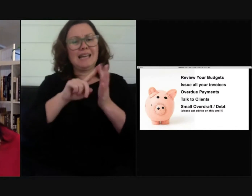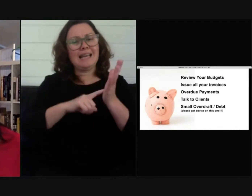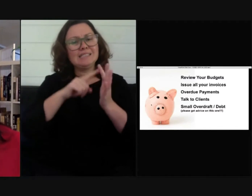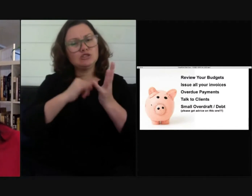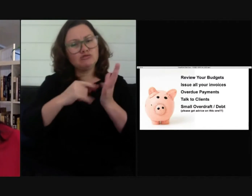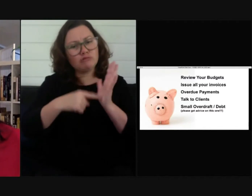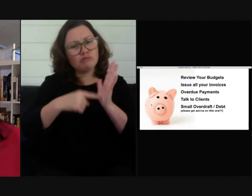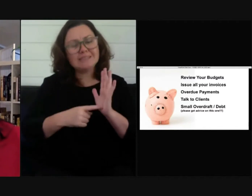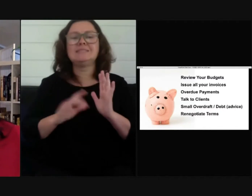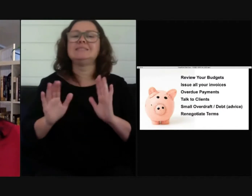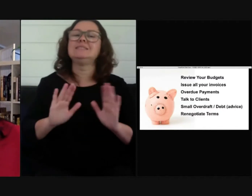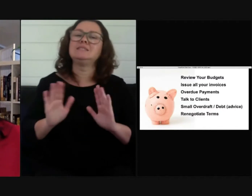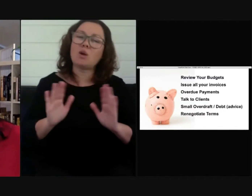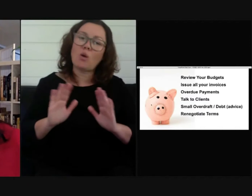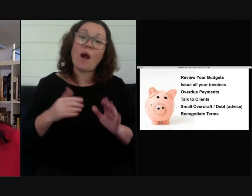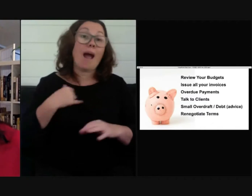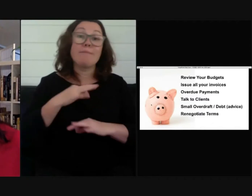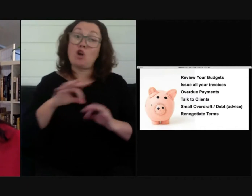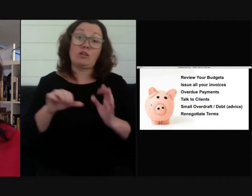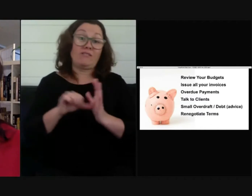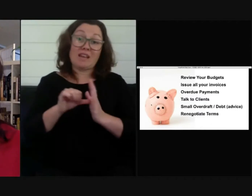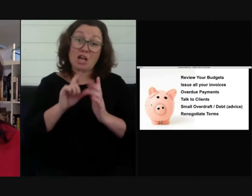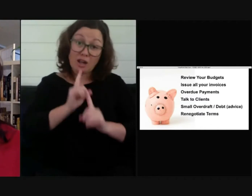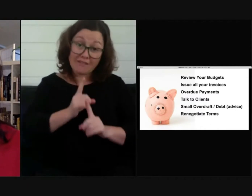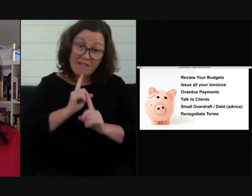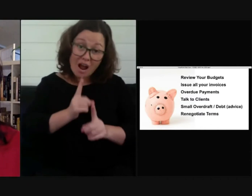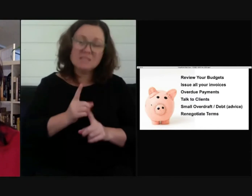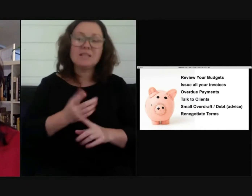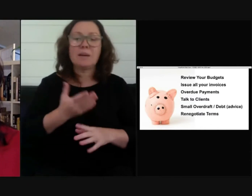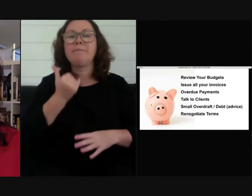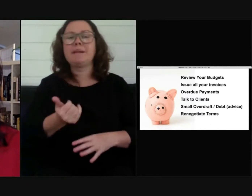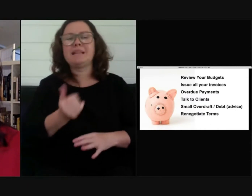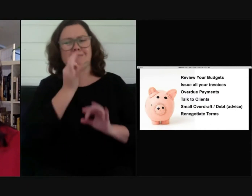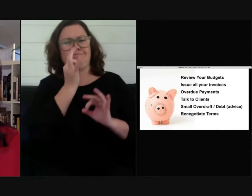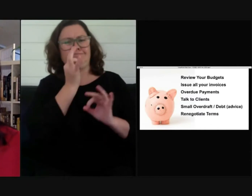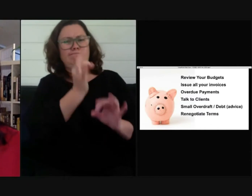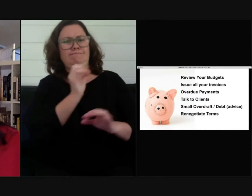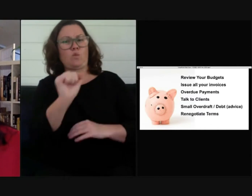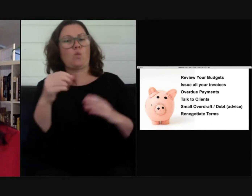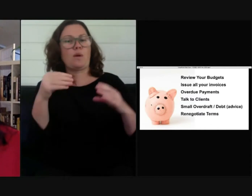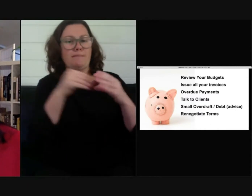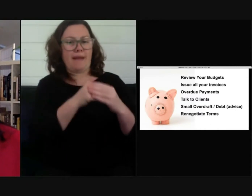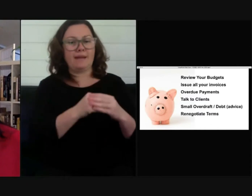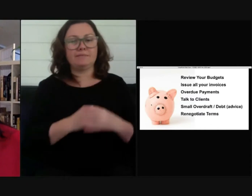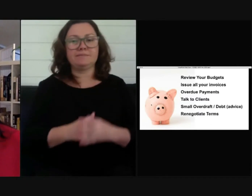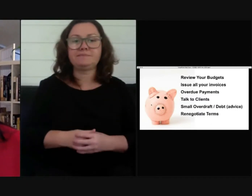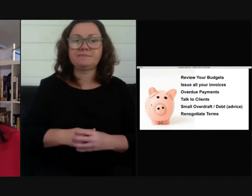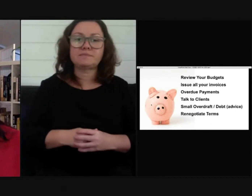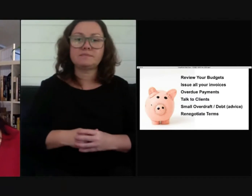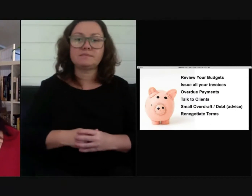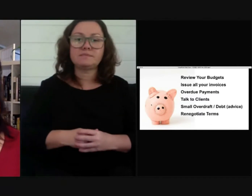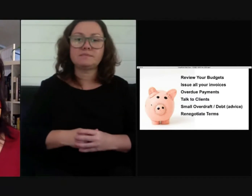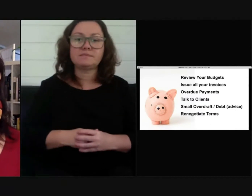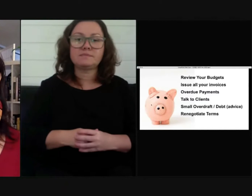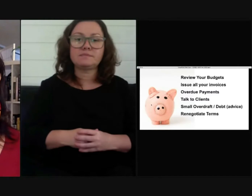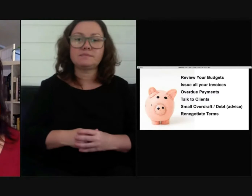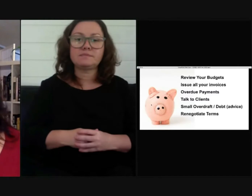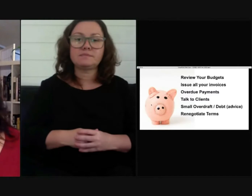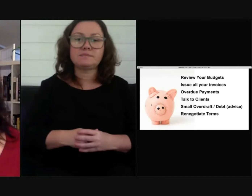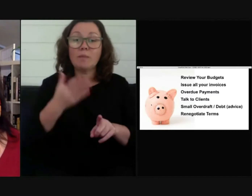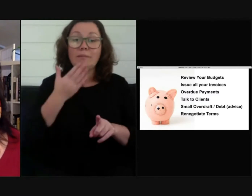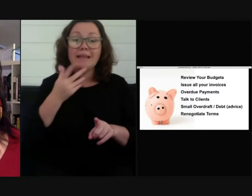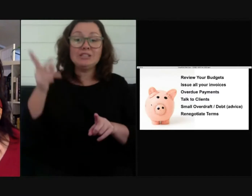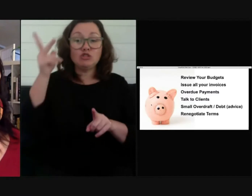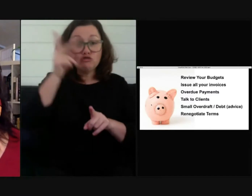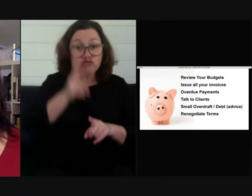possible. I'd also suggest that you renegotiate all of the terms for basically everything that you need to